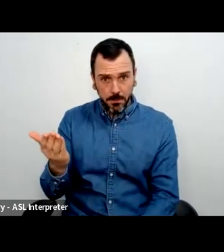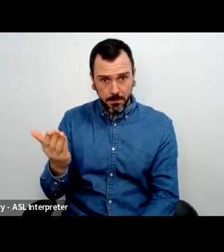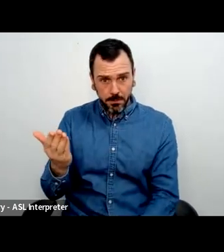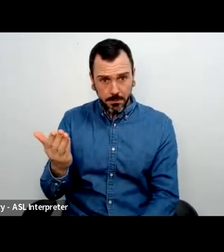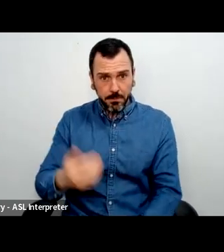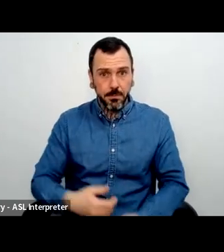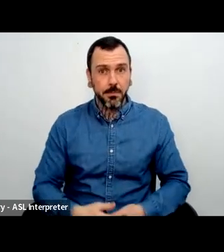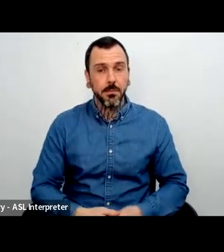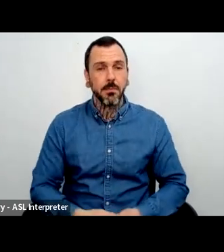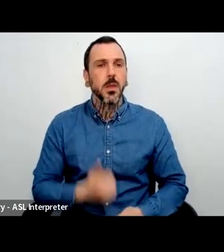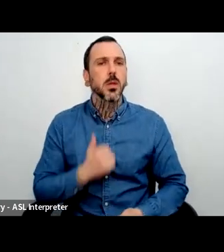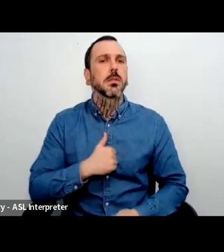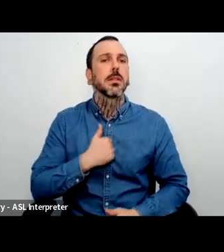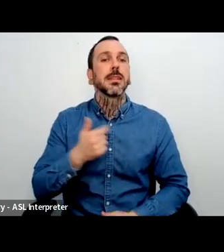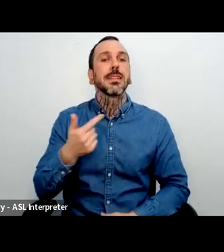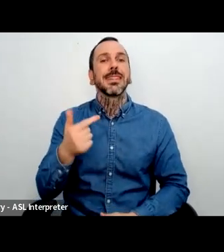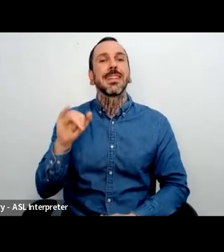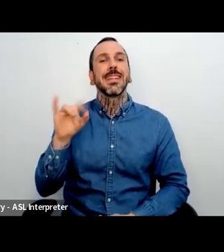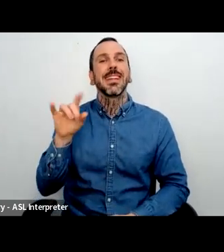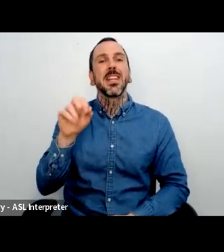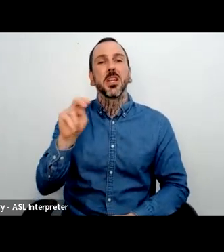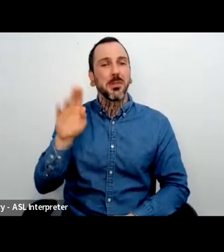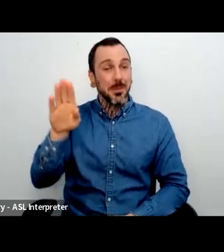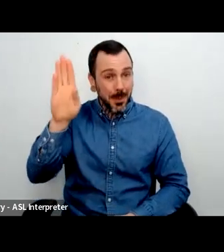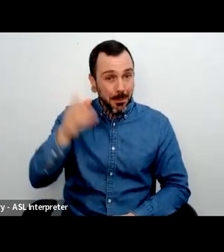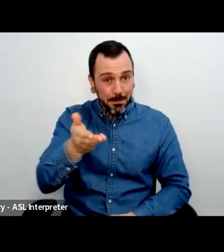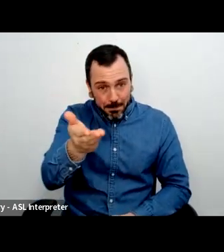Or sorry, I'm sorry, Gideon, you had your hand up, sorry.